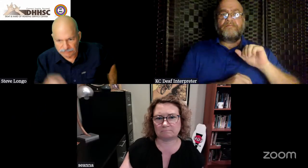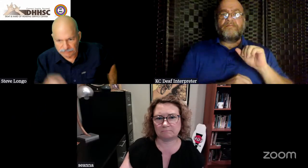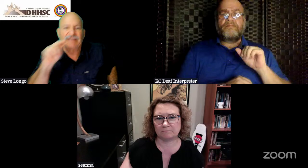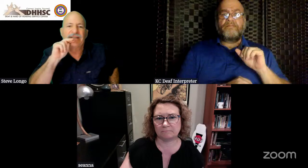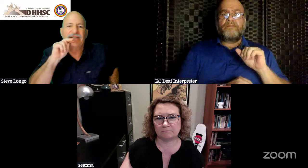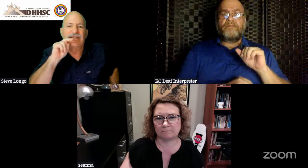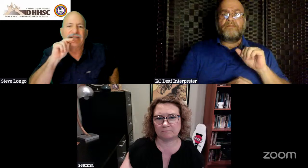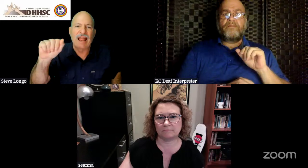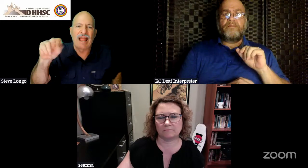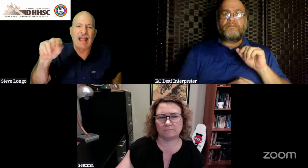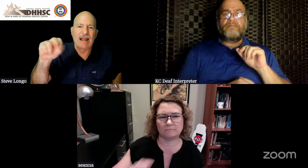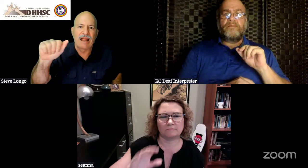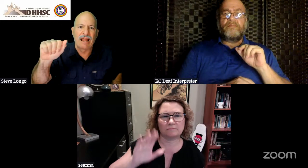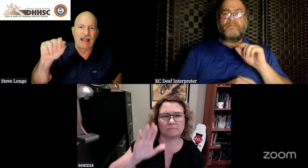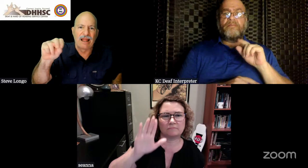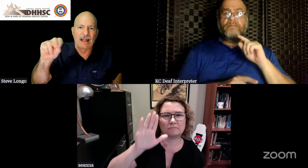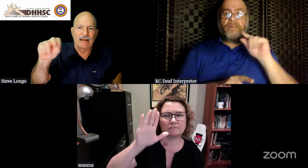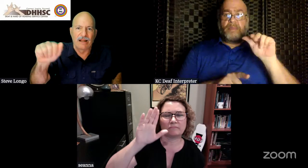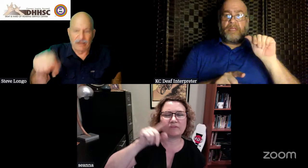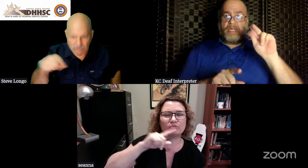Anna?